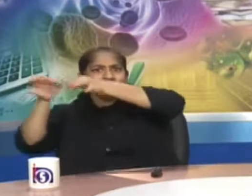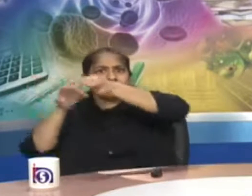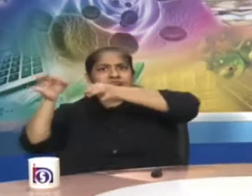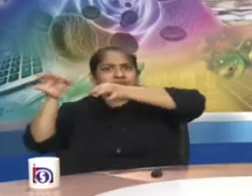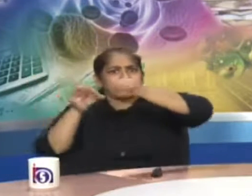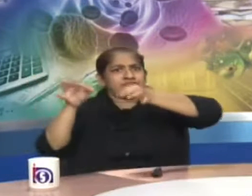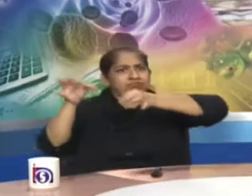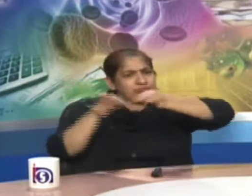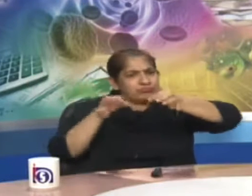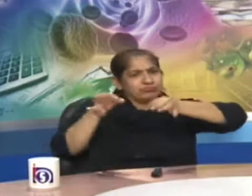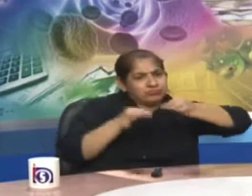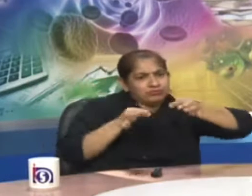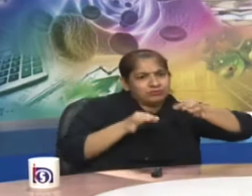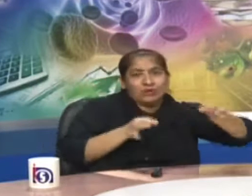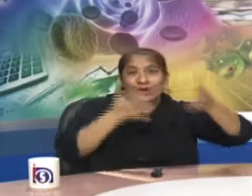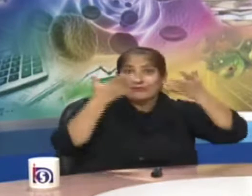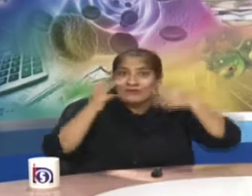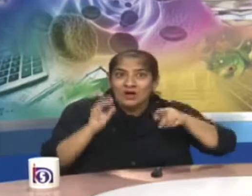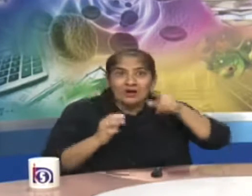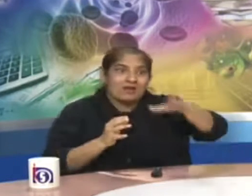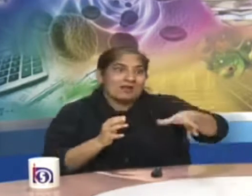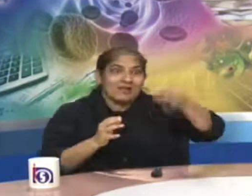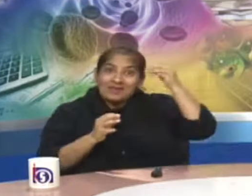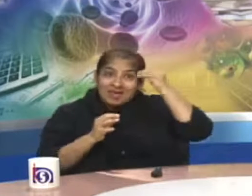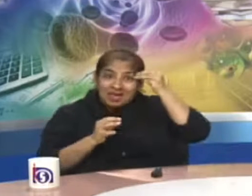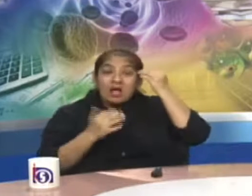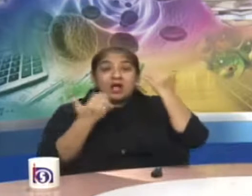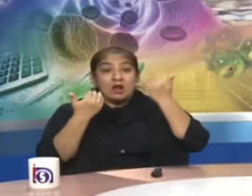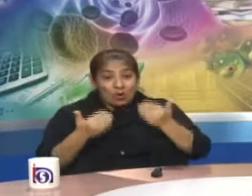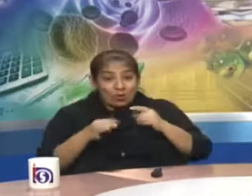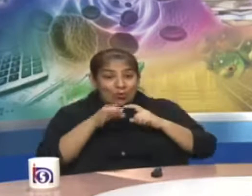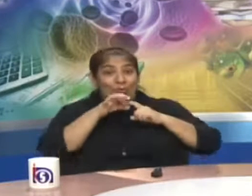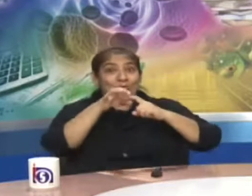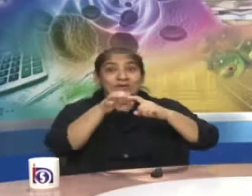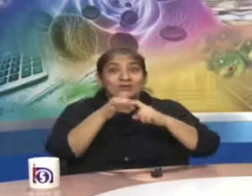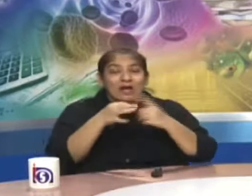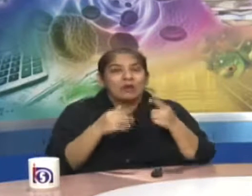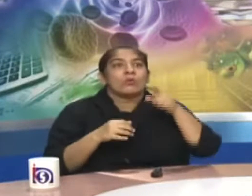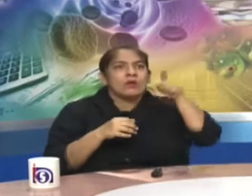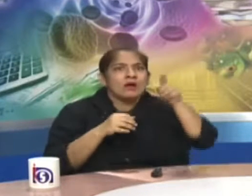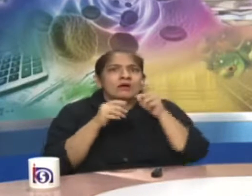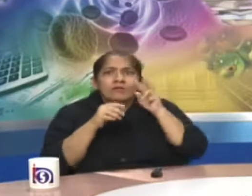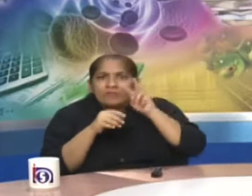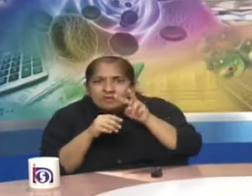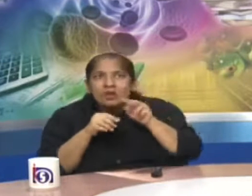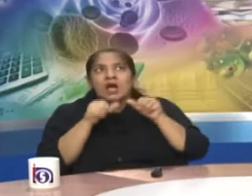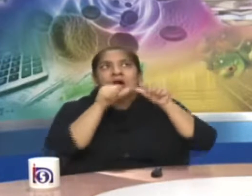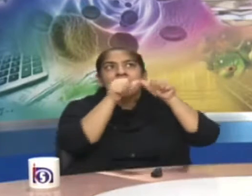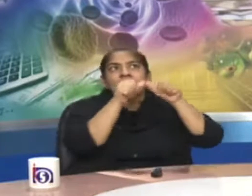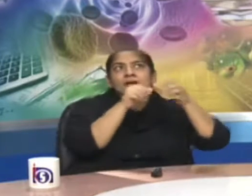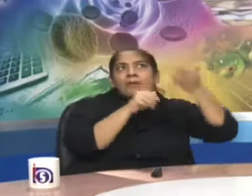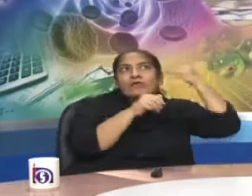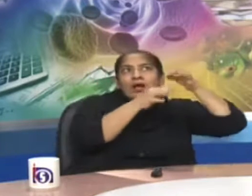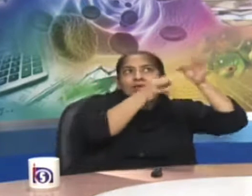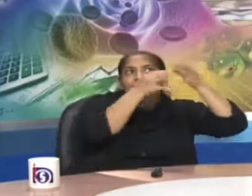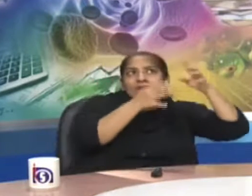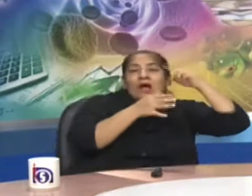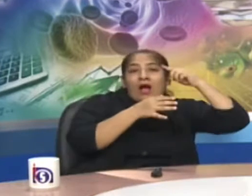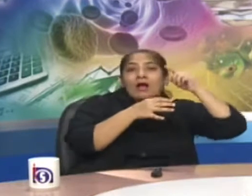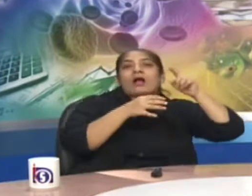I have explained this lesson now. It is over, and this is the time of questions, to